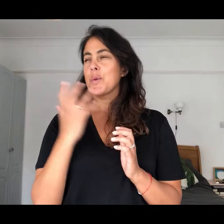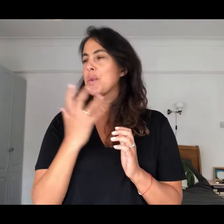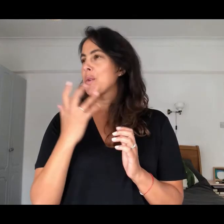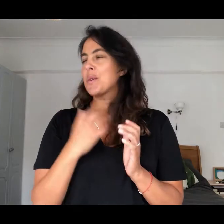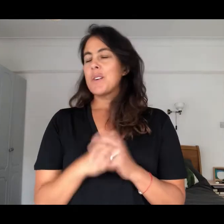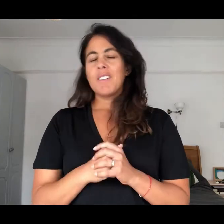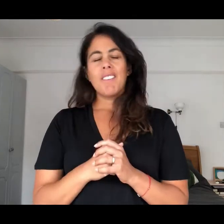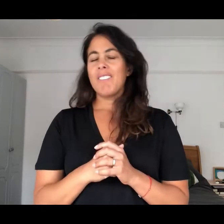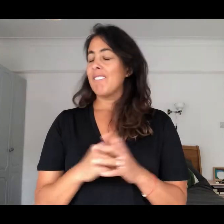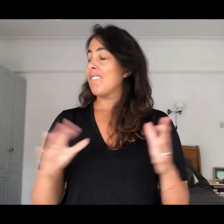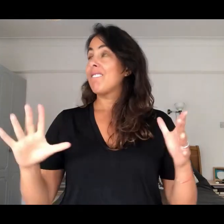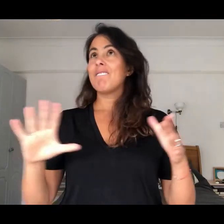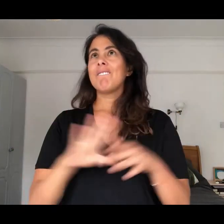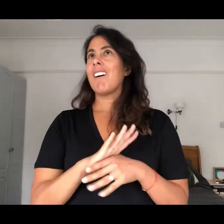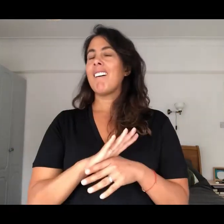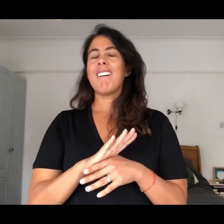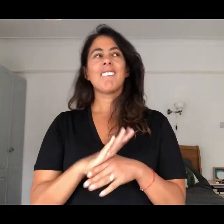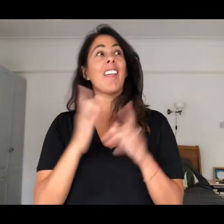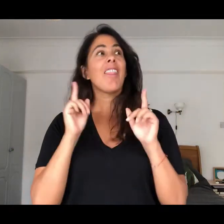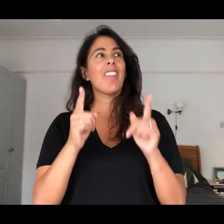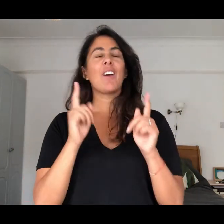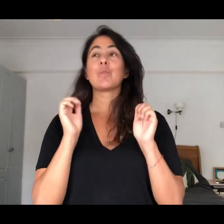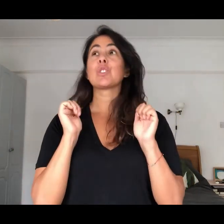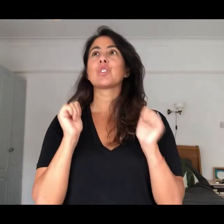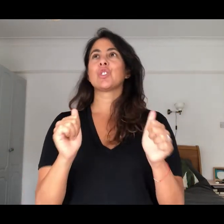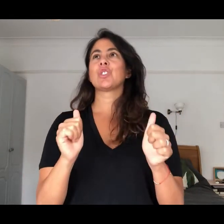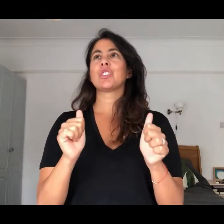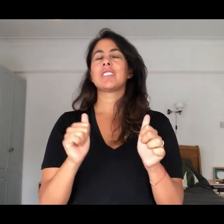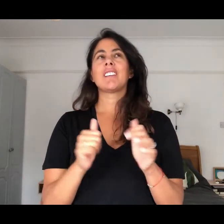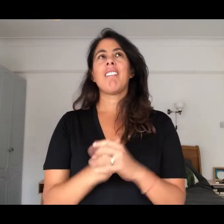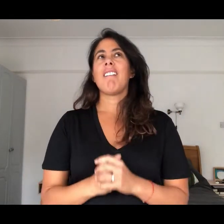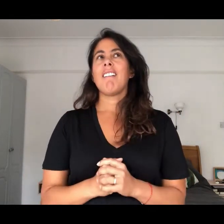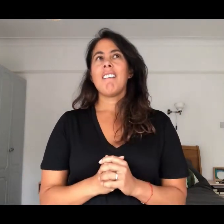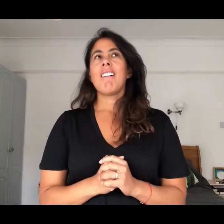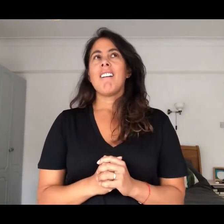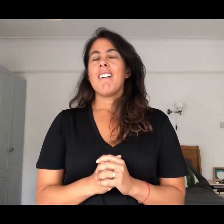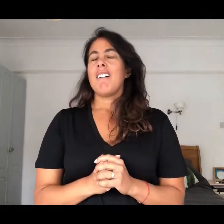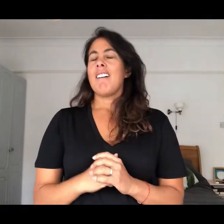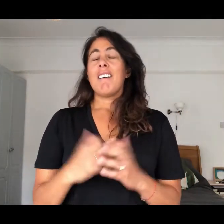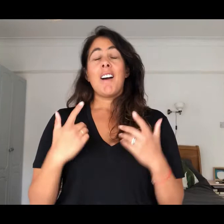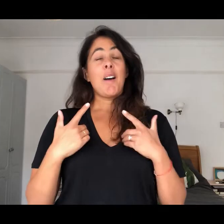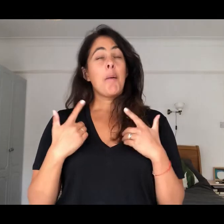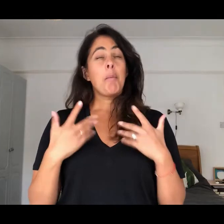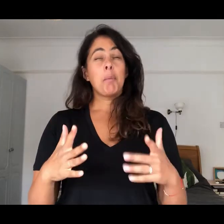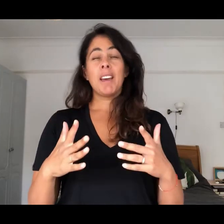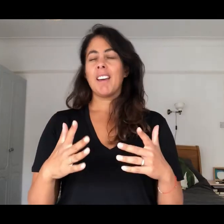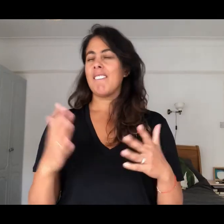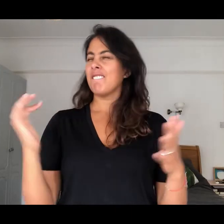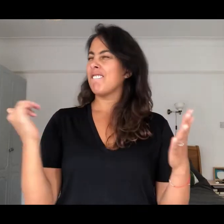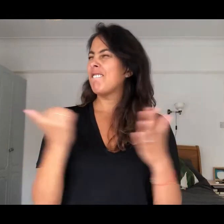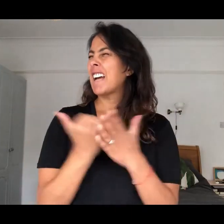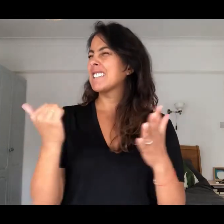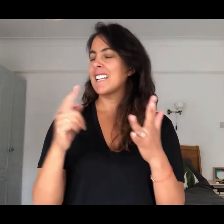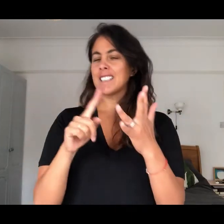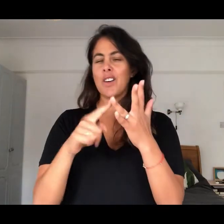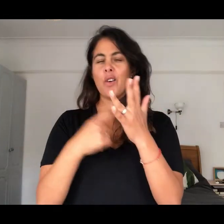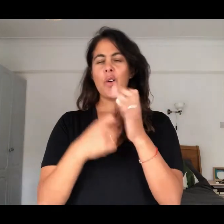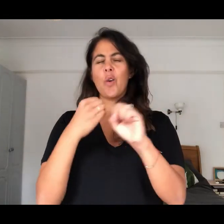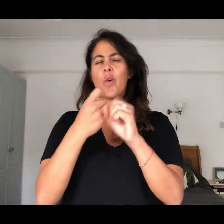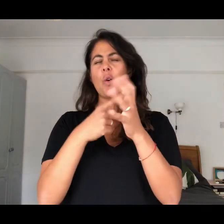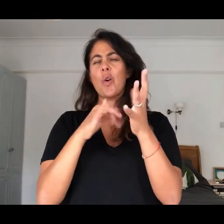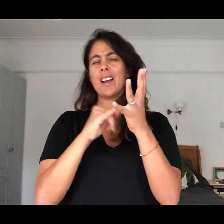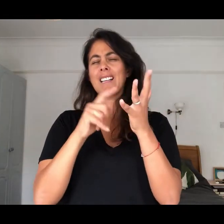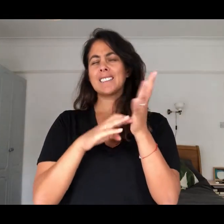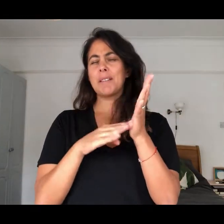Fuck. That was good. I've had some brilliant orgasm in lockdown.